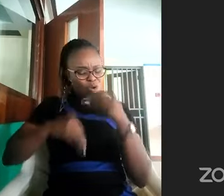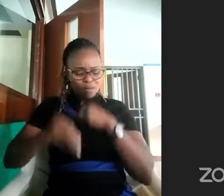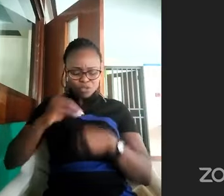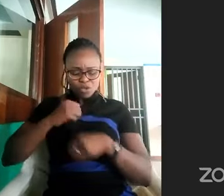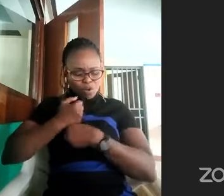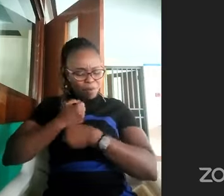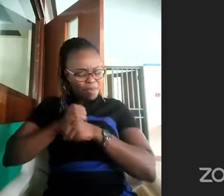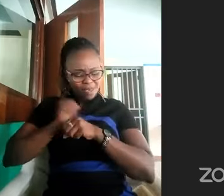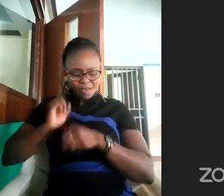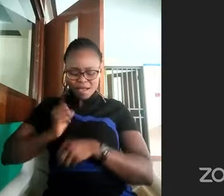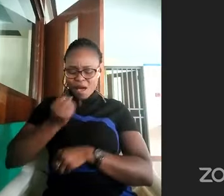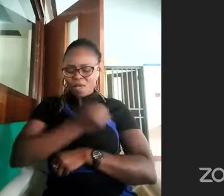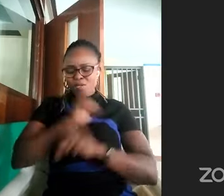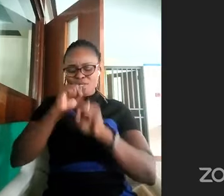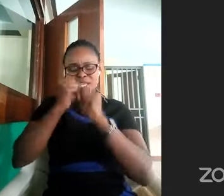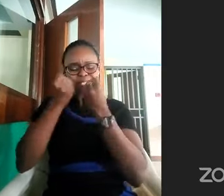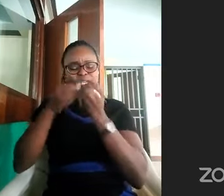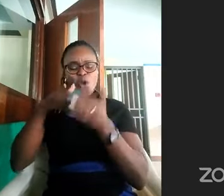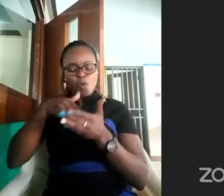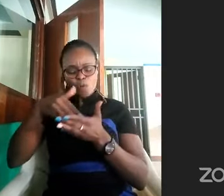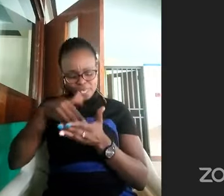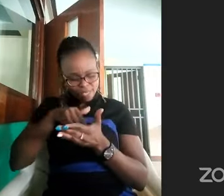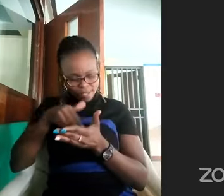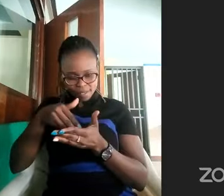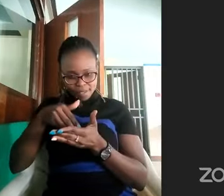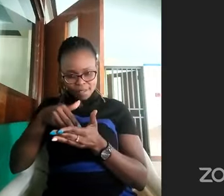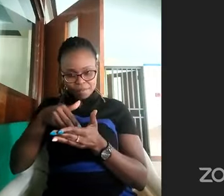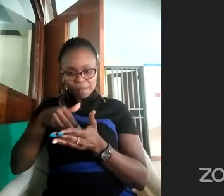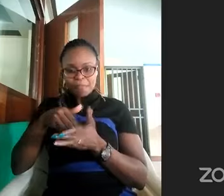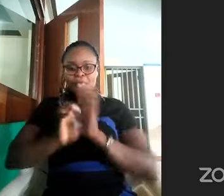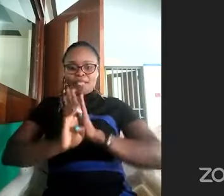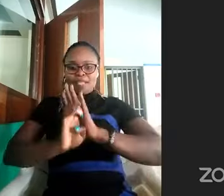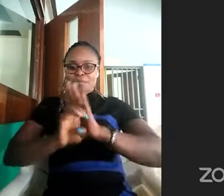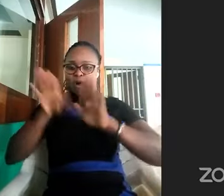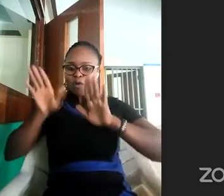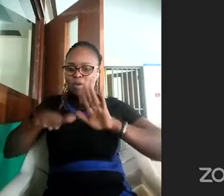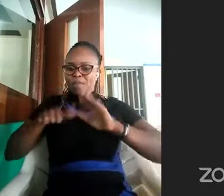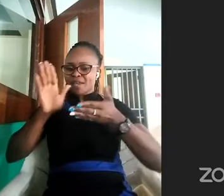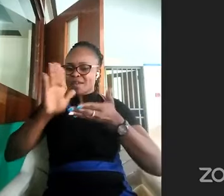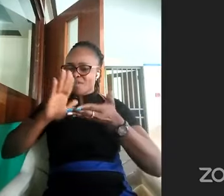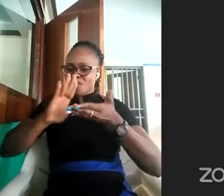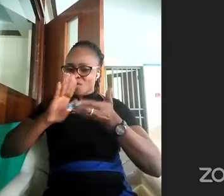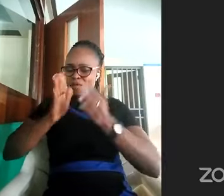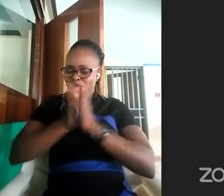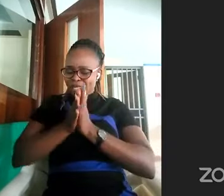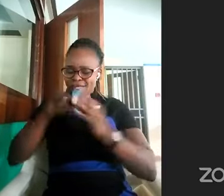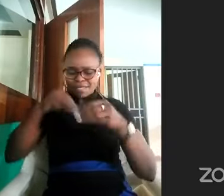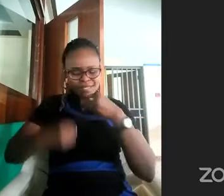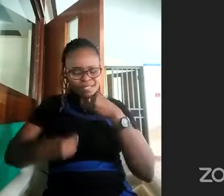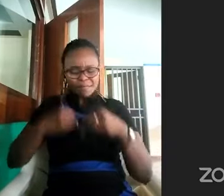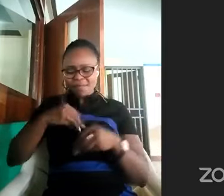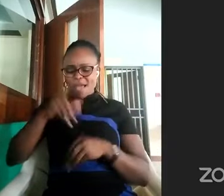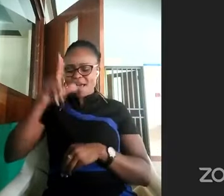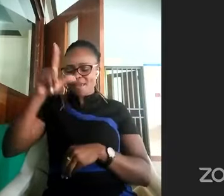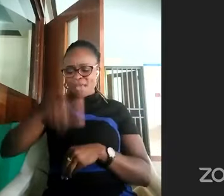with disabilities, it can mean they don't get the healthcare they should, and it limits their control over their own bodies.